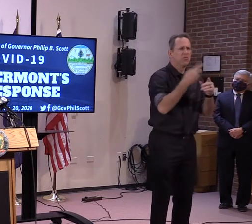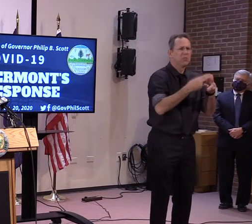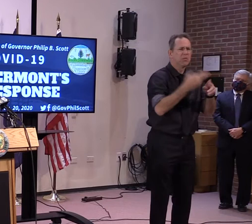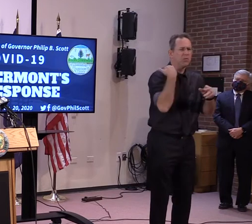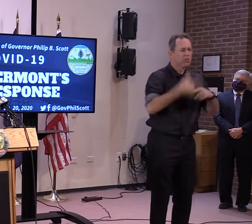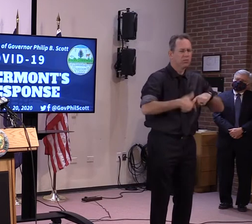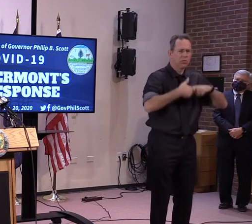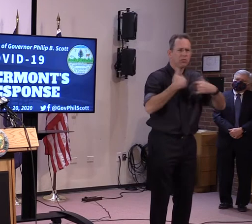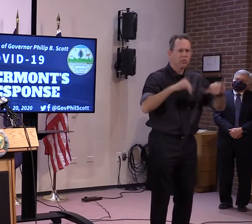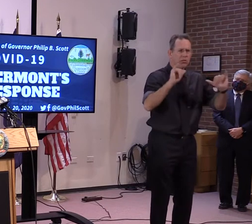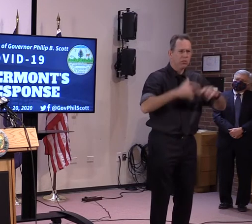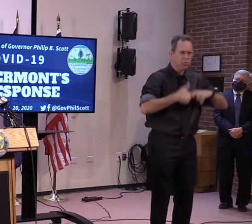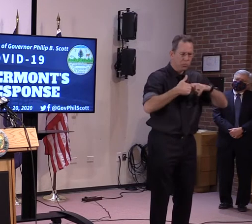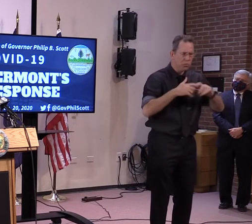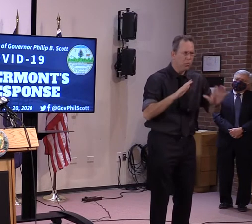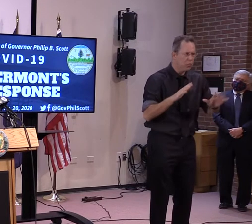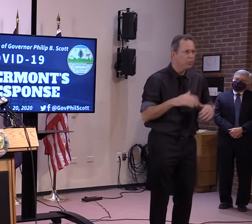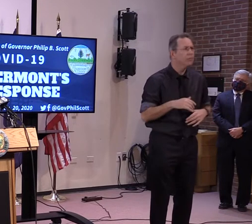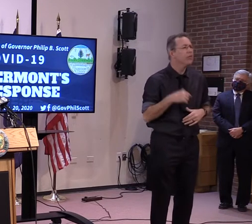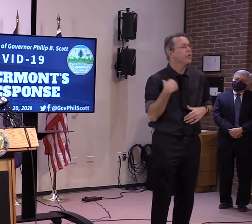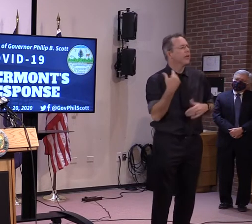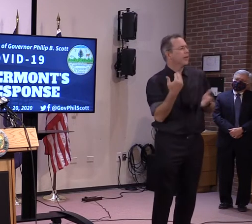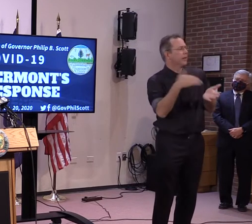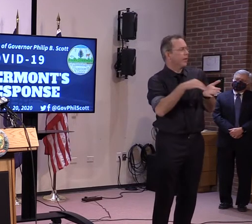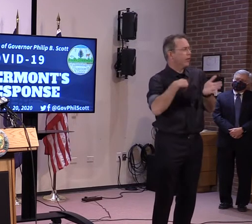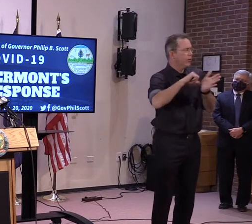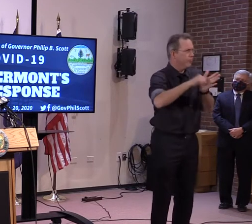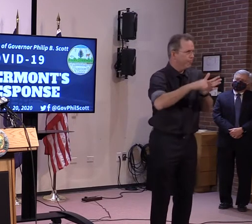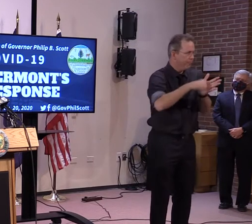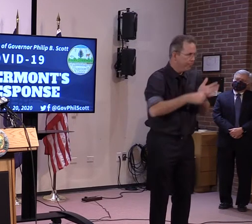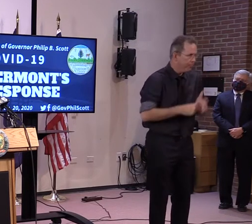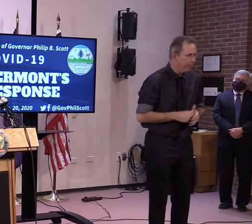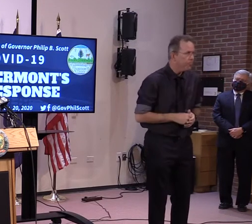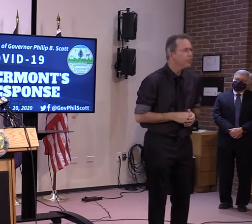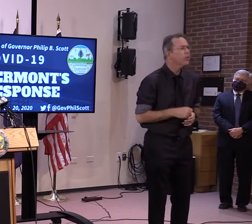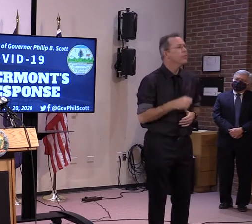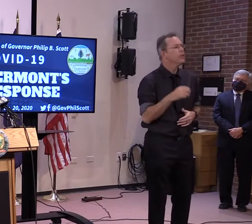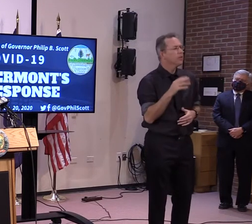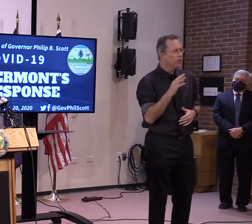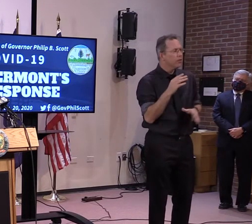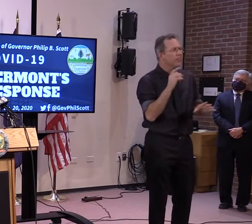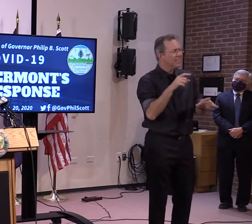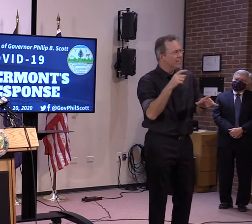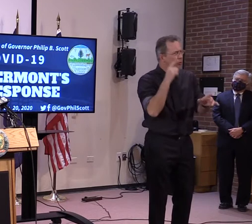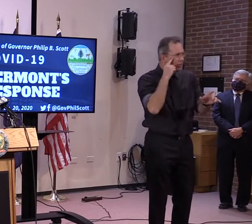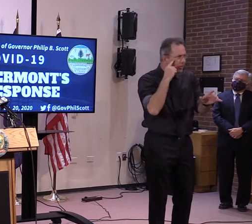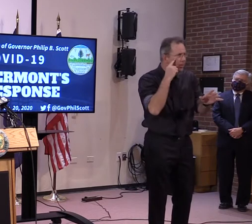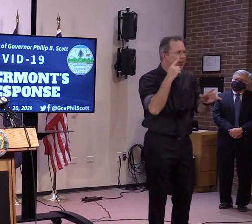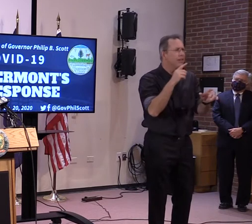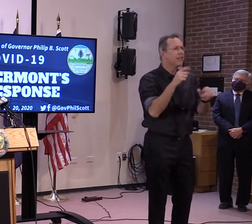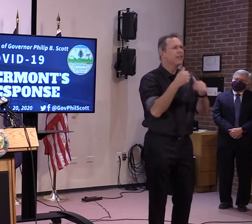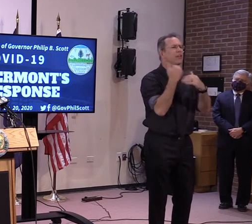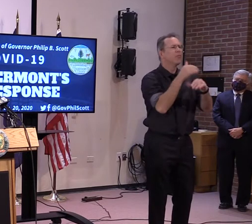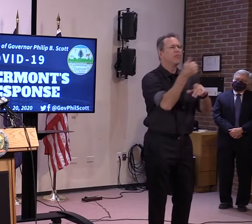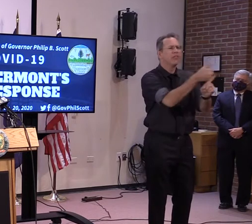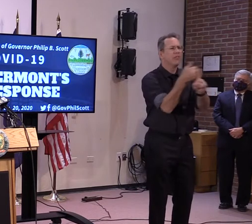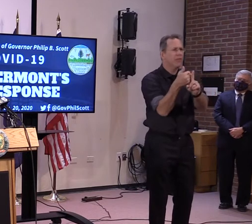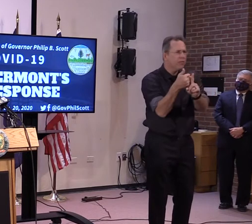Again, I cannot stress this enough. We need people to limit their contacts with